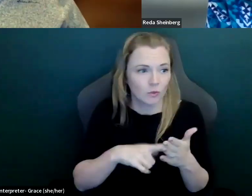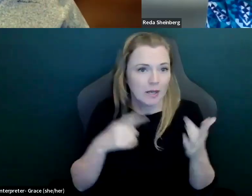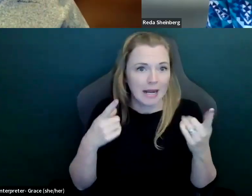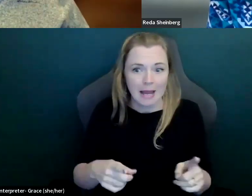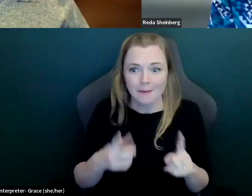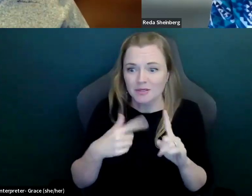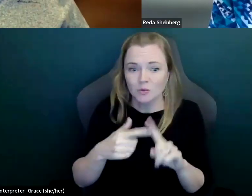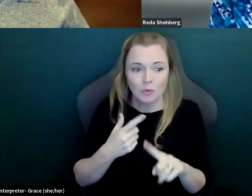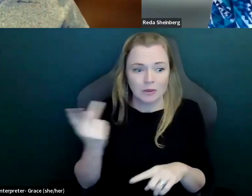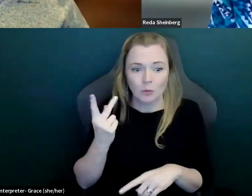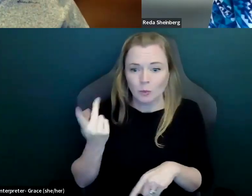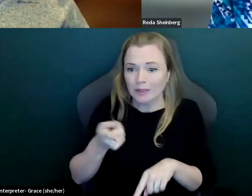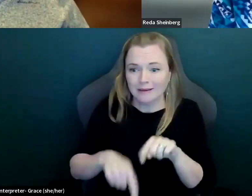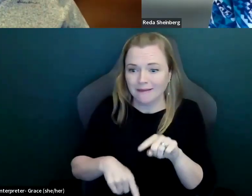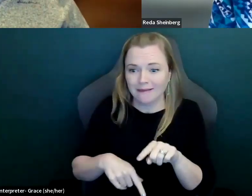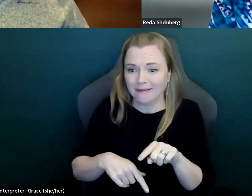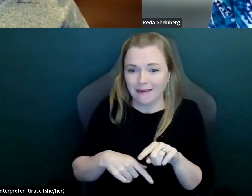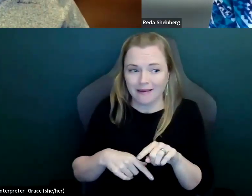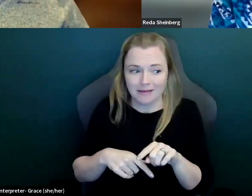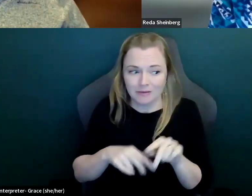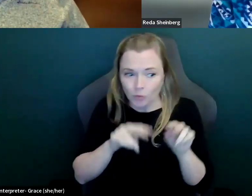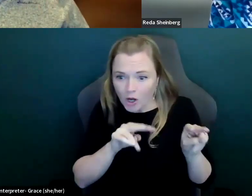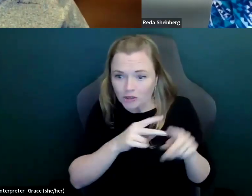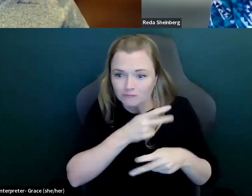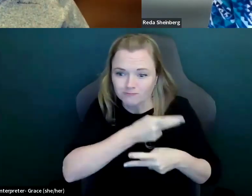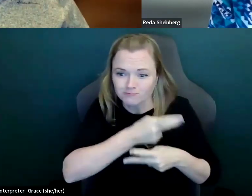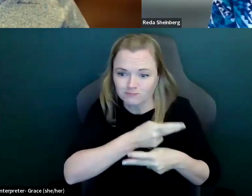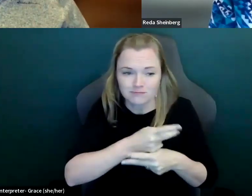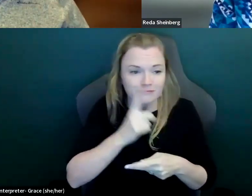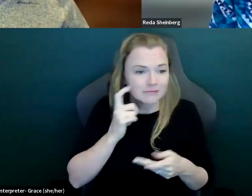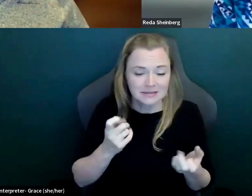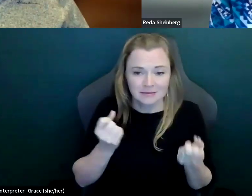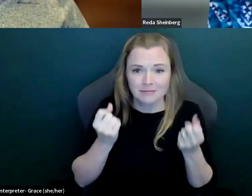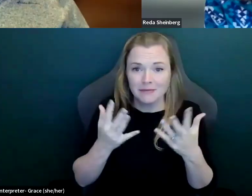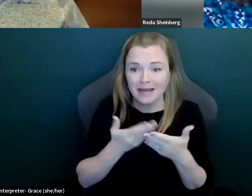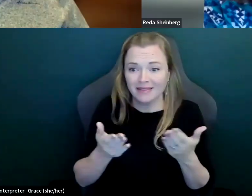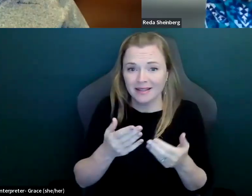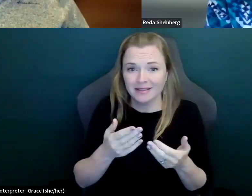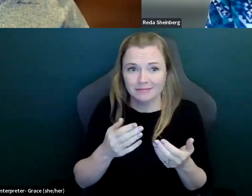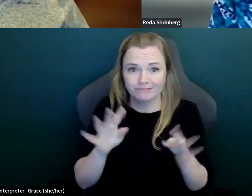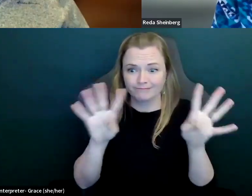we can't watch the people, because there's a lot of